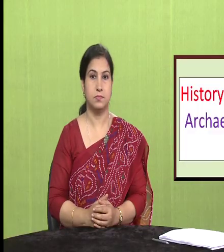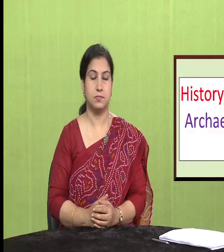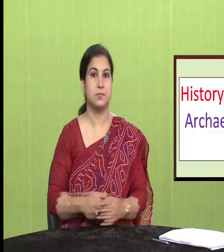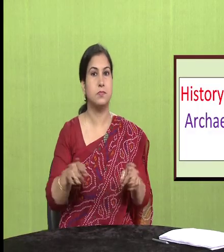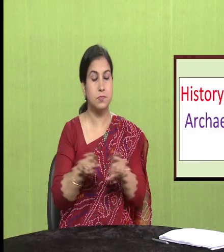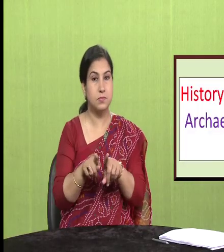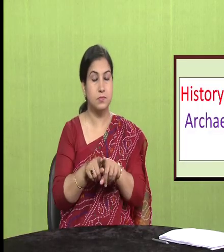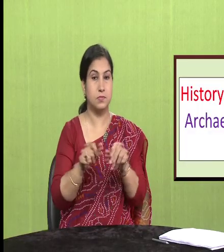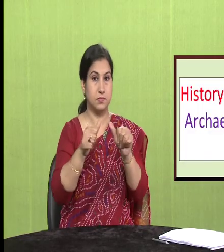Archaeology